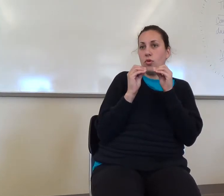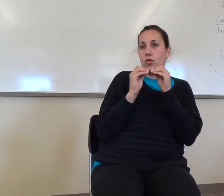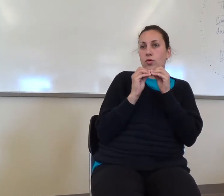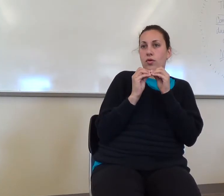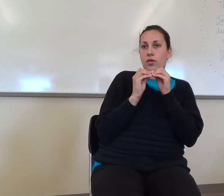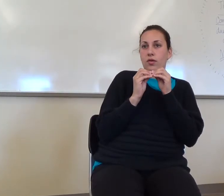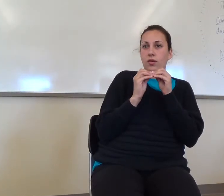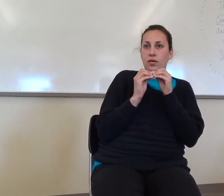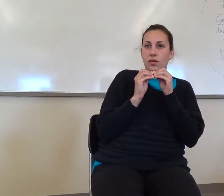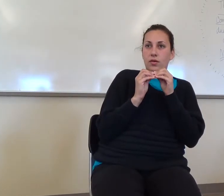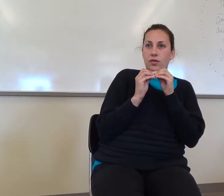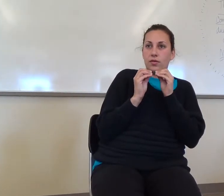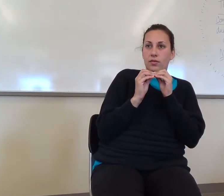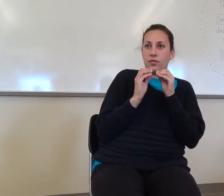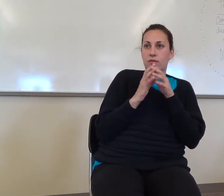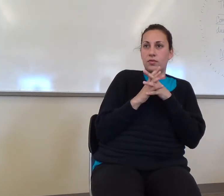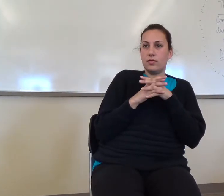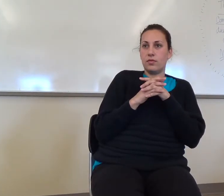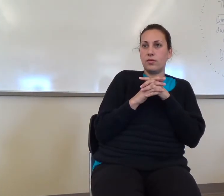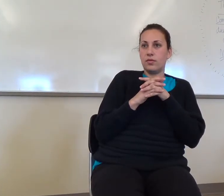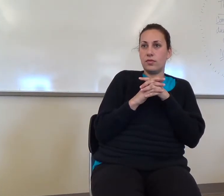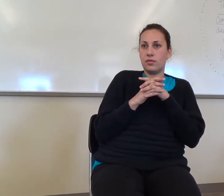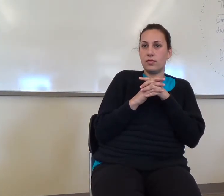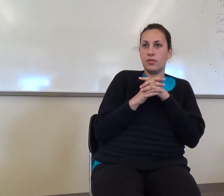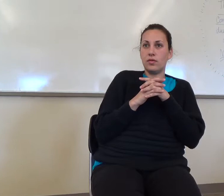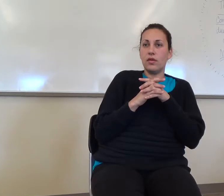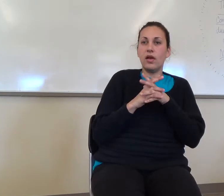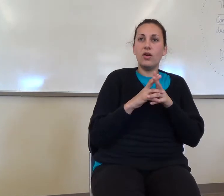The danger. Yeah. The danger? Yes.